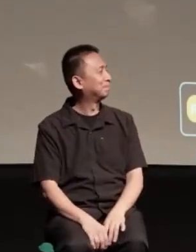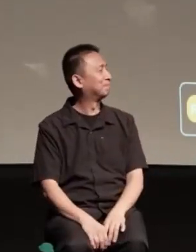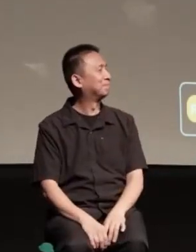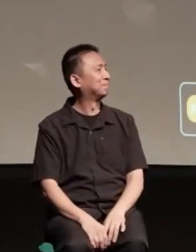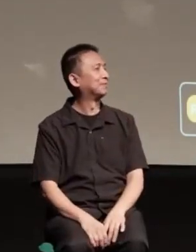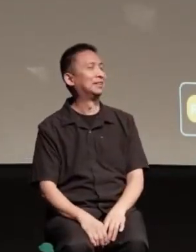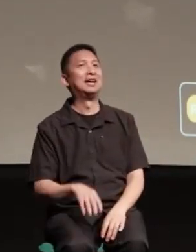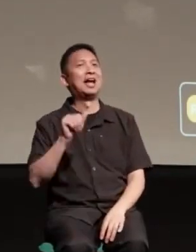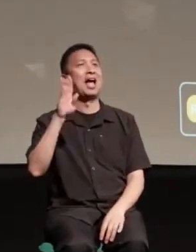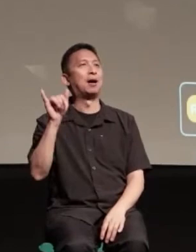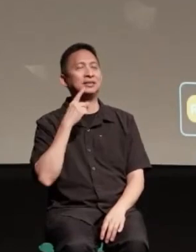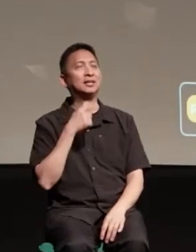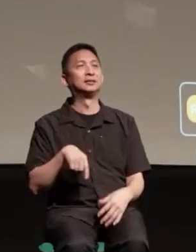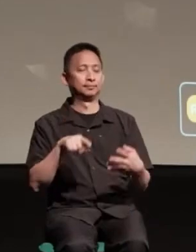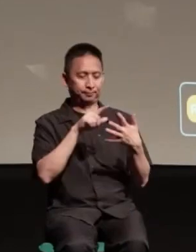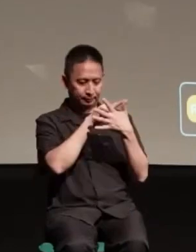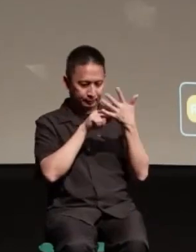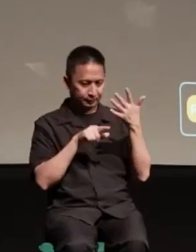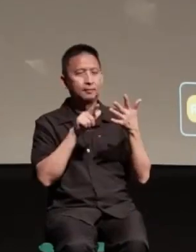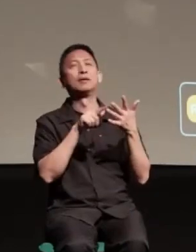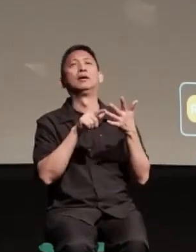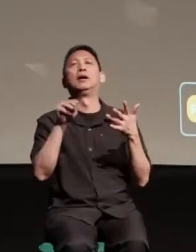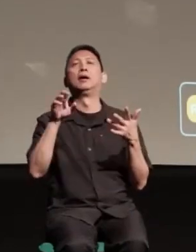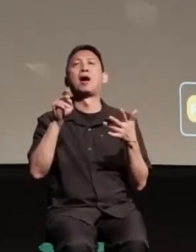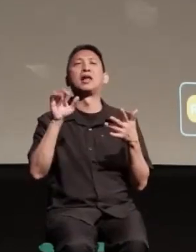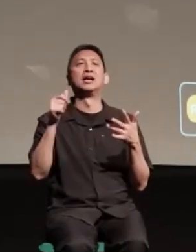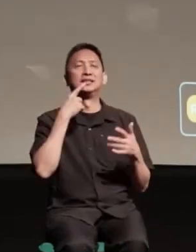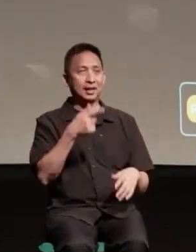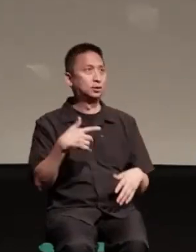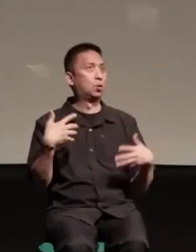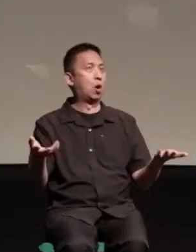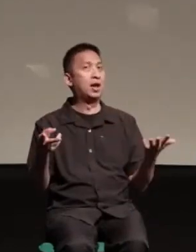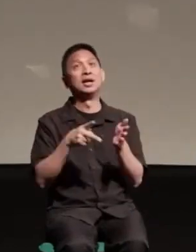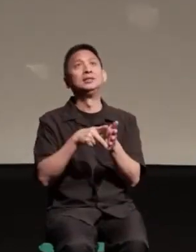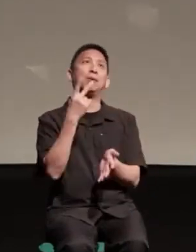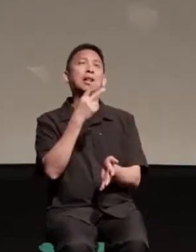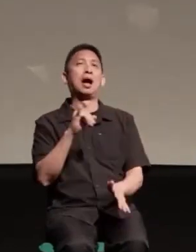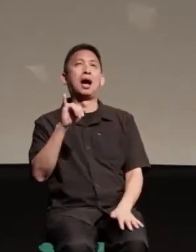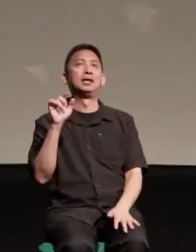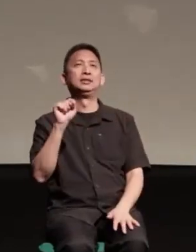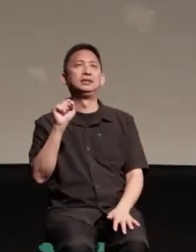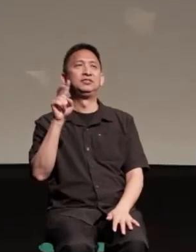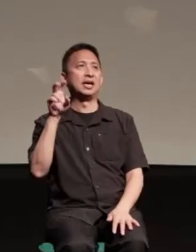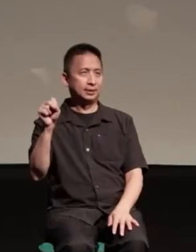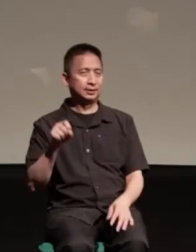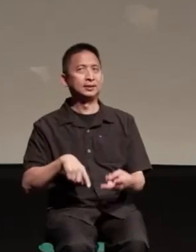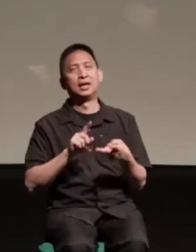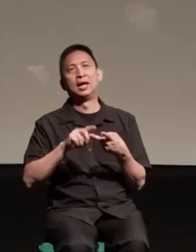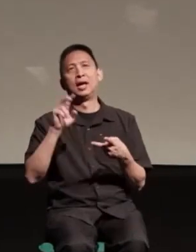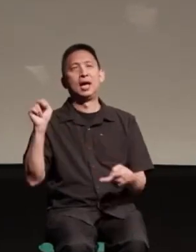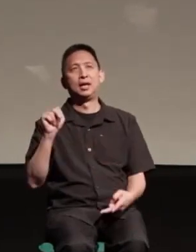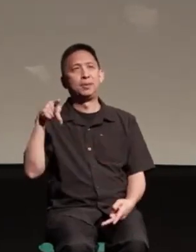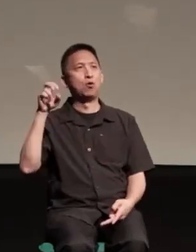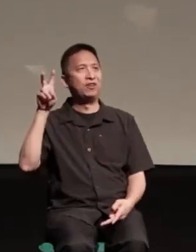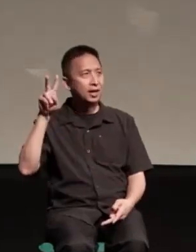Yes. Monica, by the way, also said in chat again, double ITVS's, the NMCA's and POV's budget,